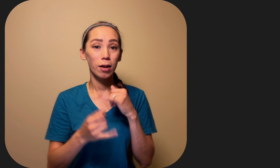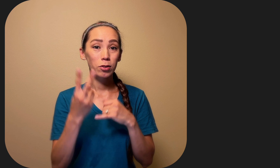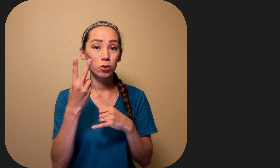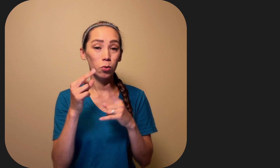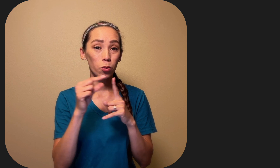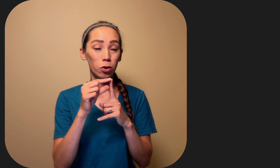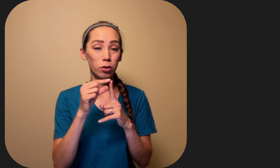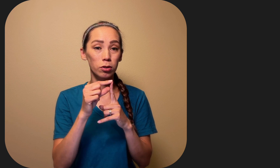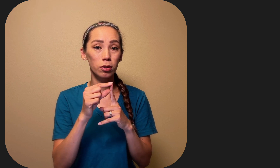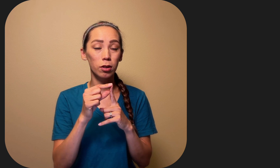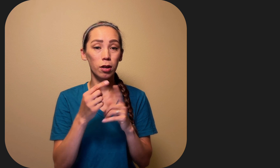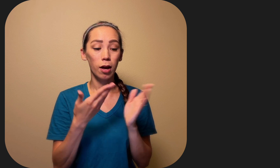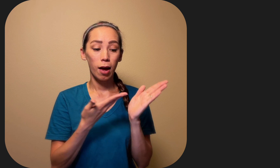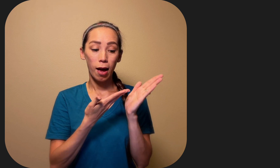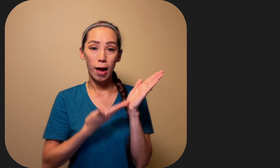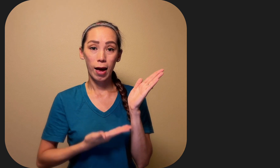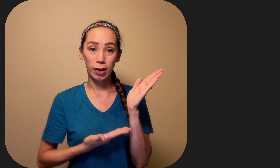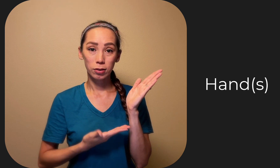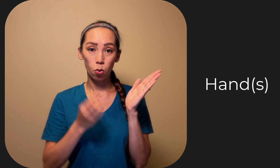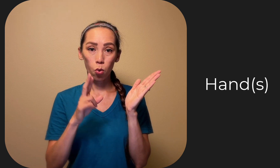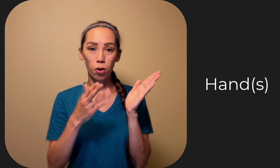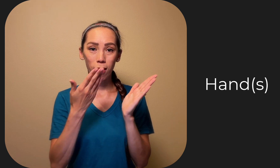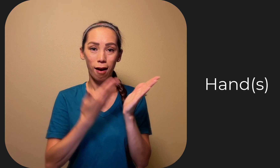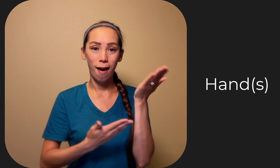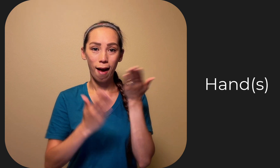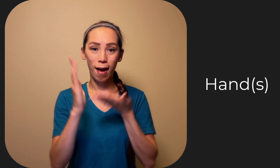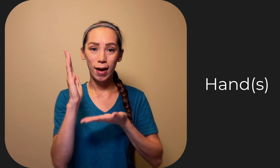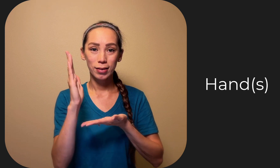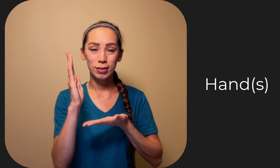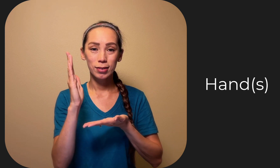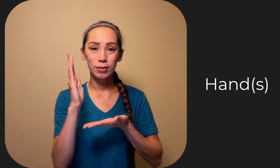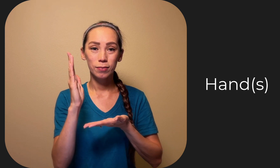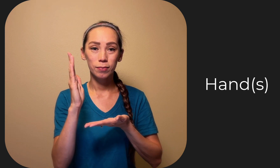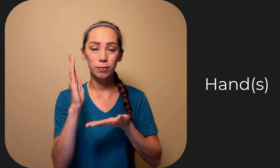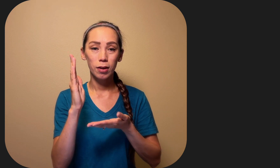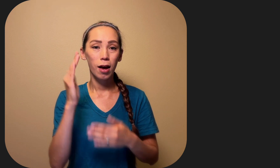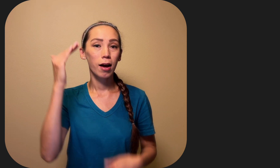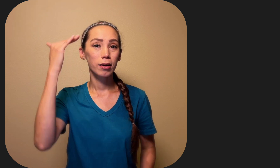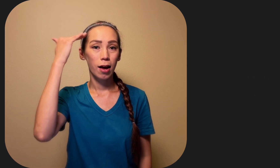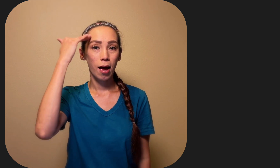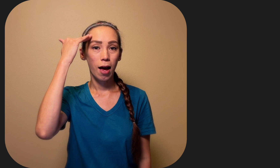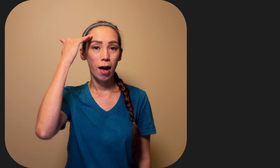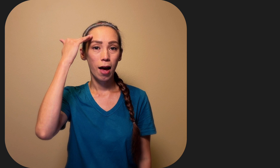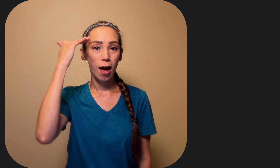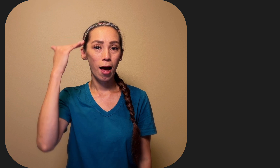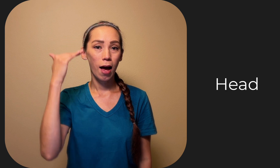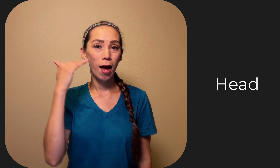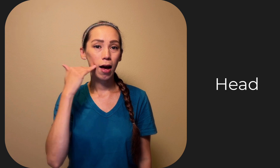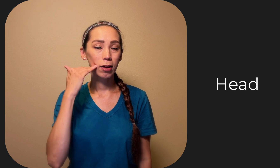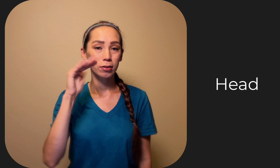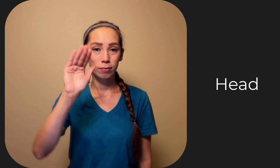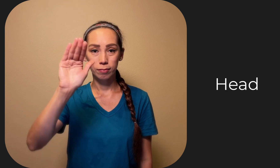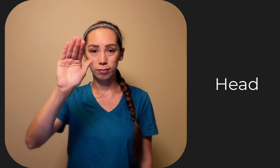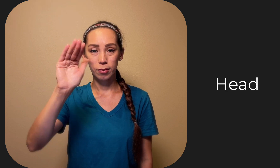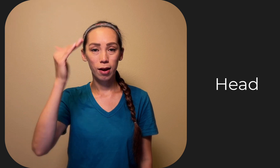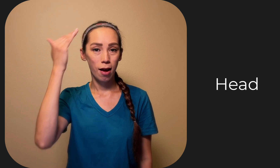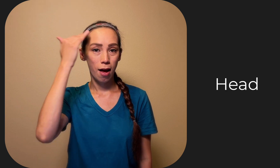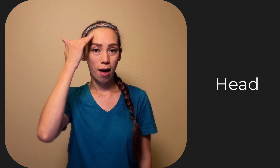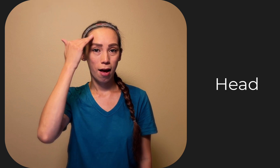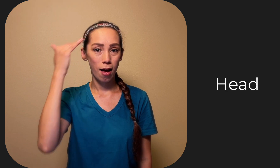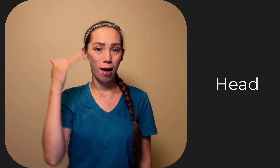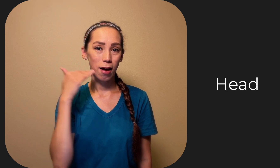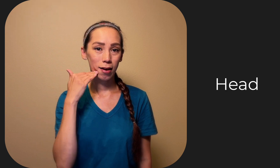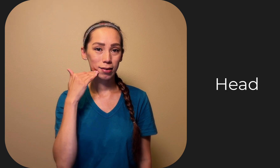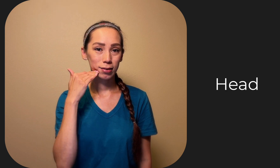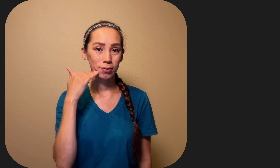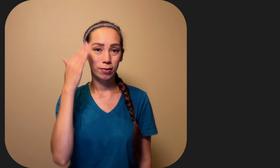The last two words are hand or hands and head. You would take this hand shape